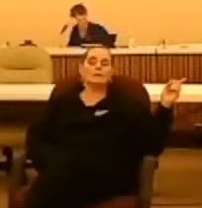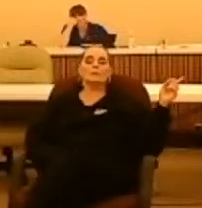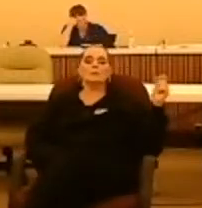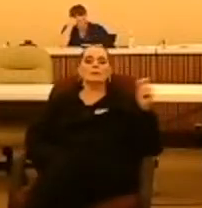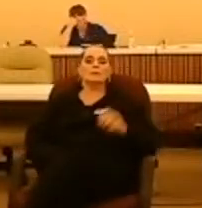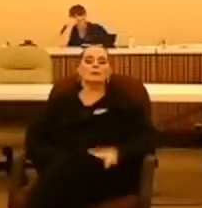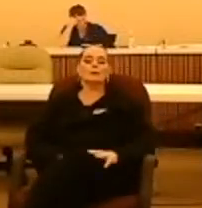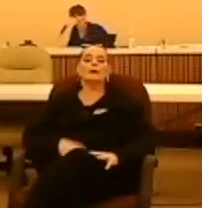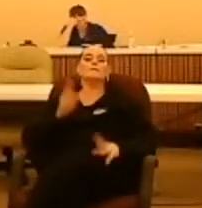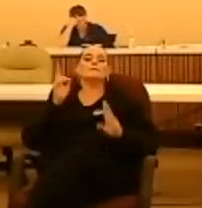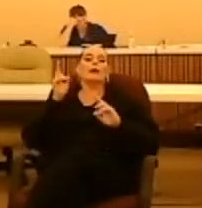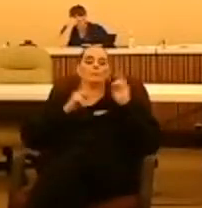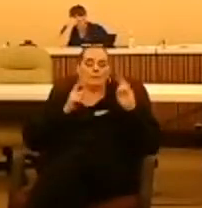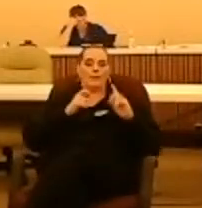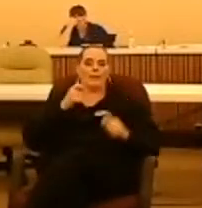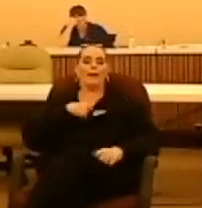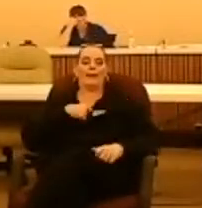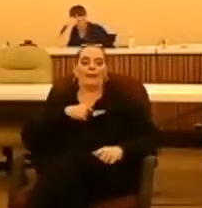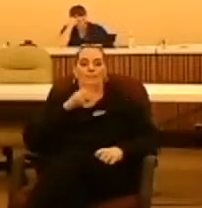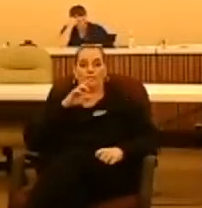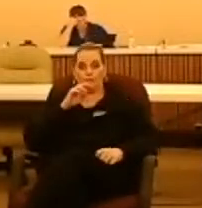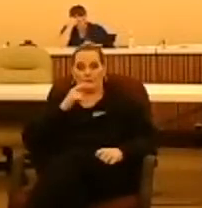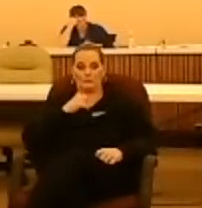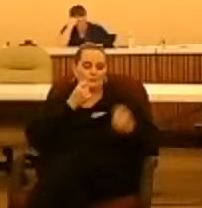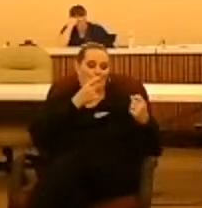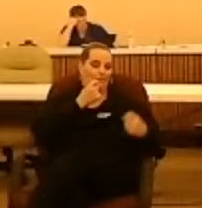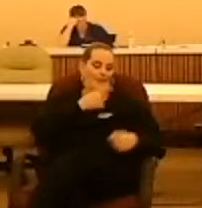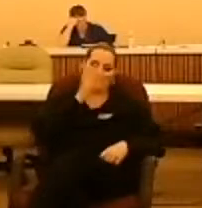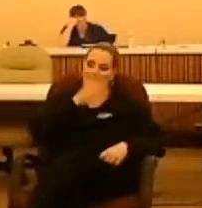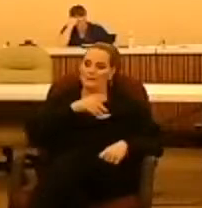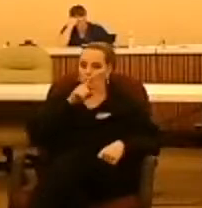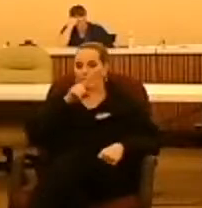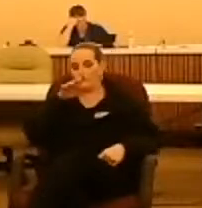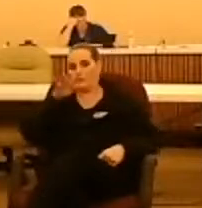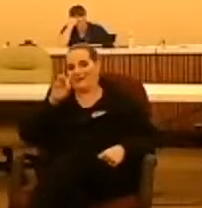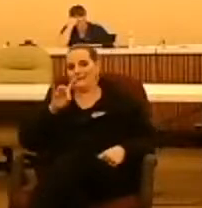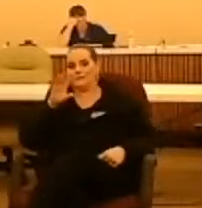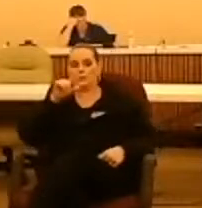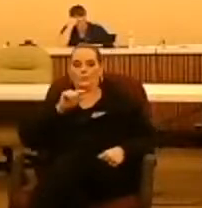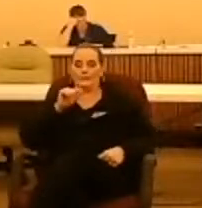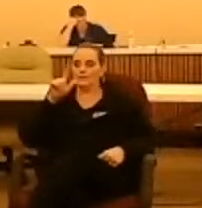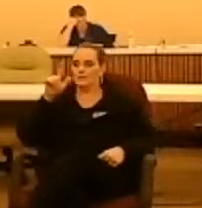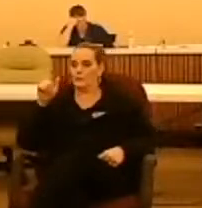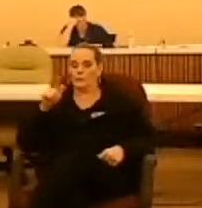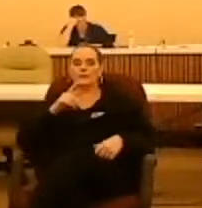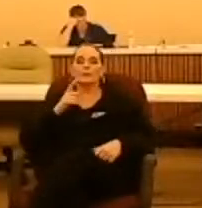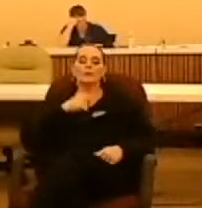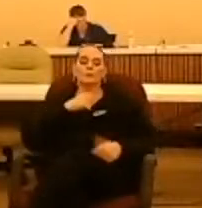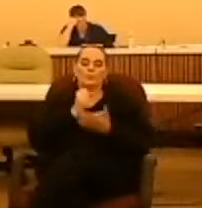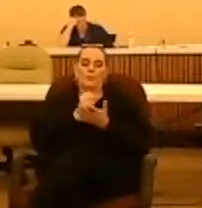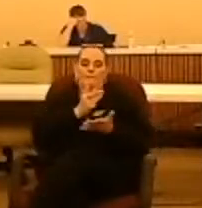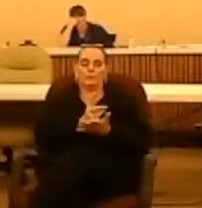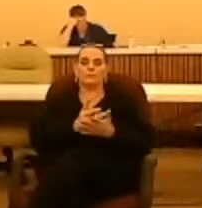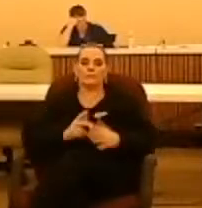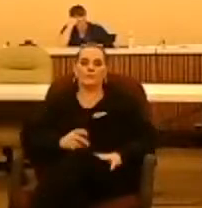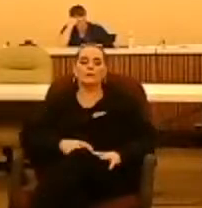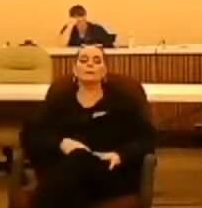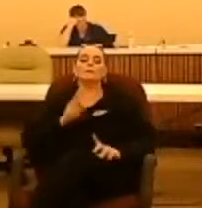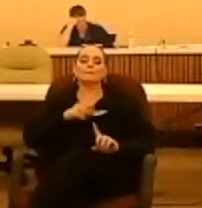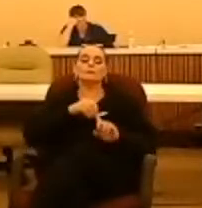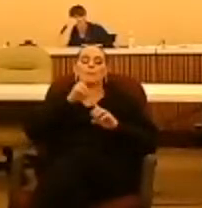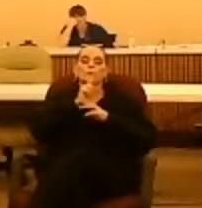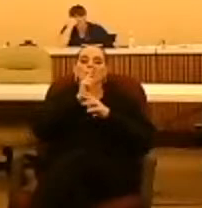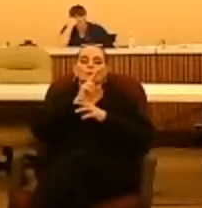Schultz, fellow board members, I have Resolution 11-148, 2021, to approve the special